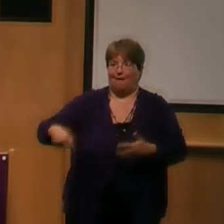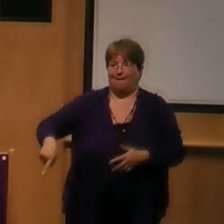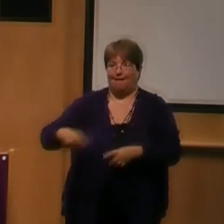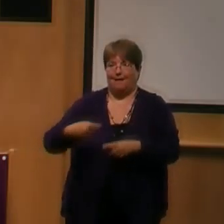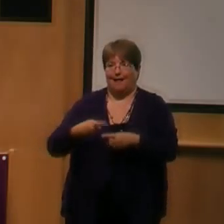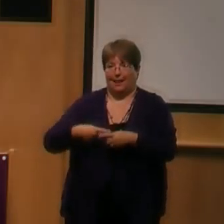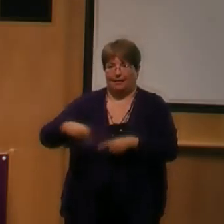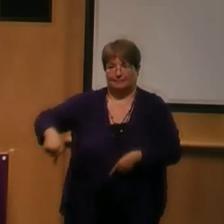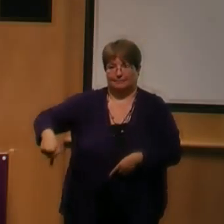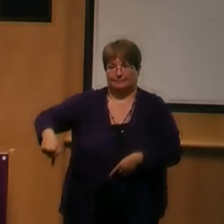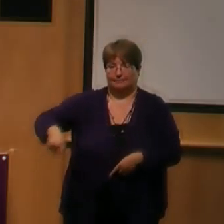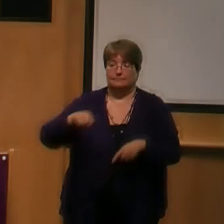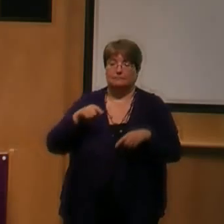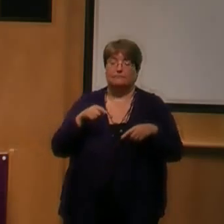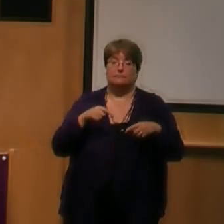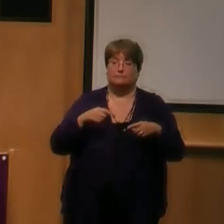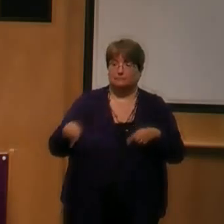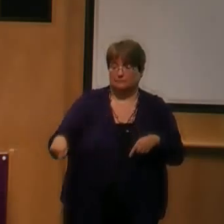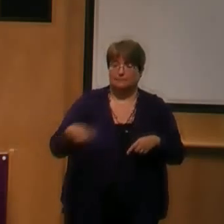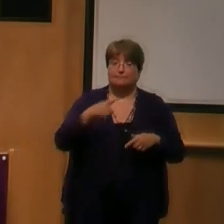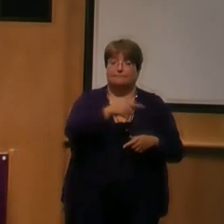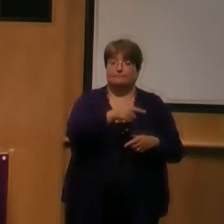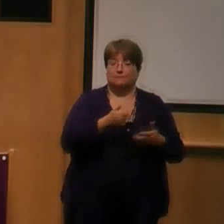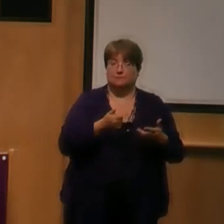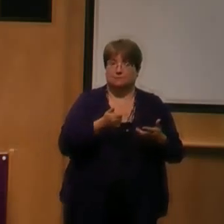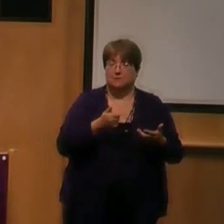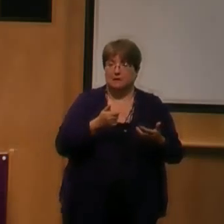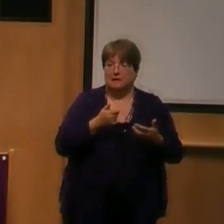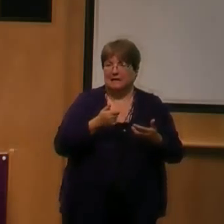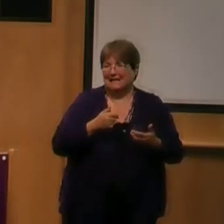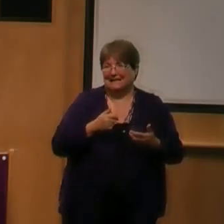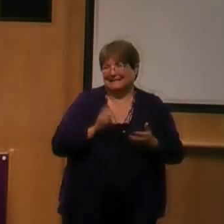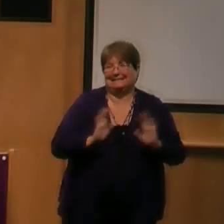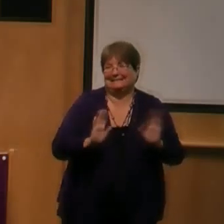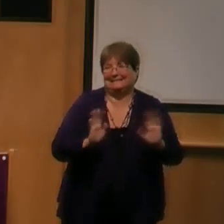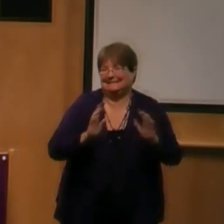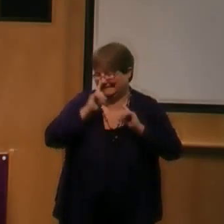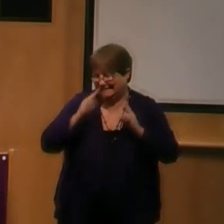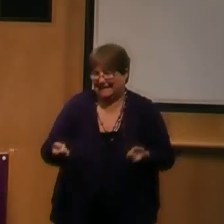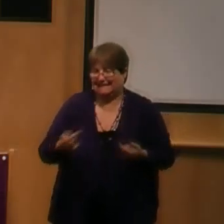there's another deaf organization here in Hackathon. If you're any of the mentoring aspect to the mentoring